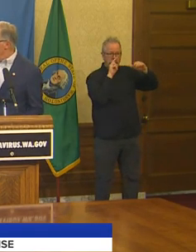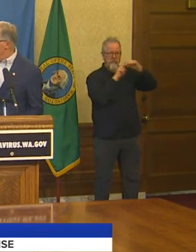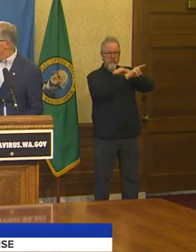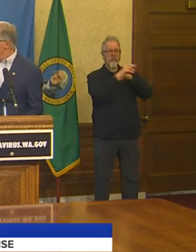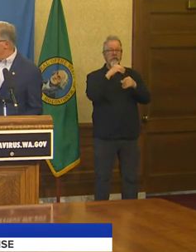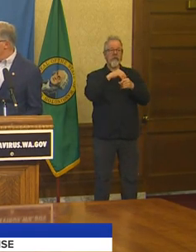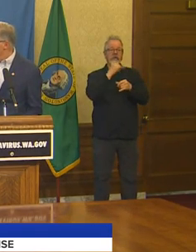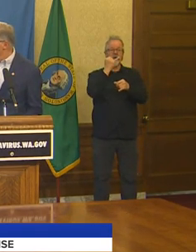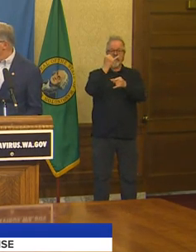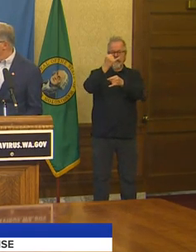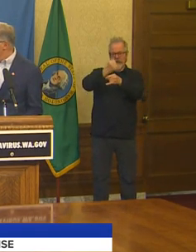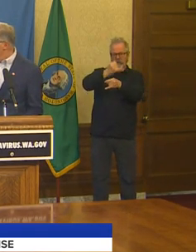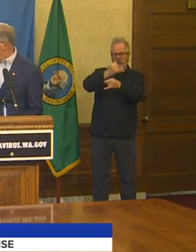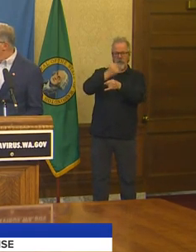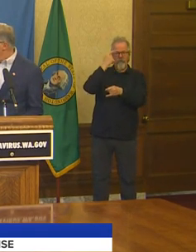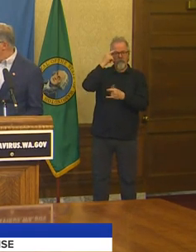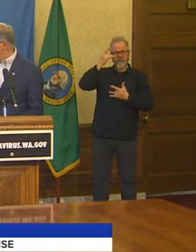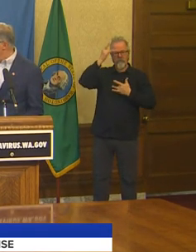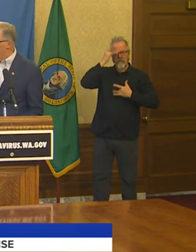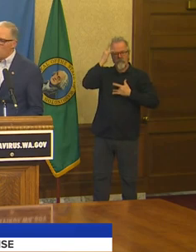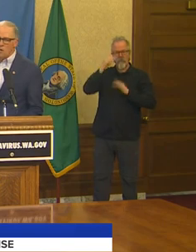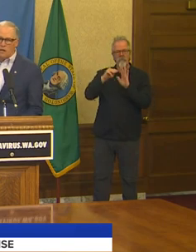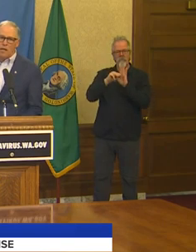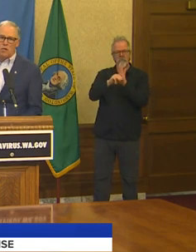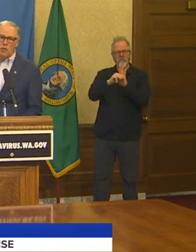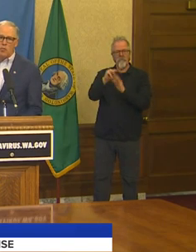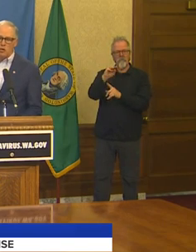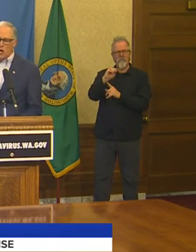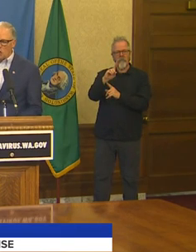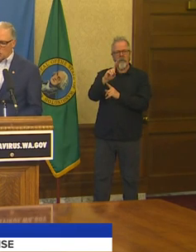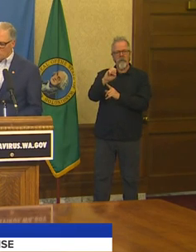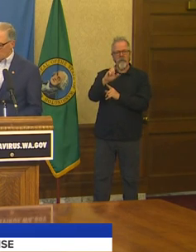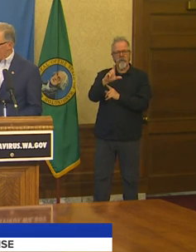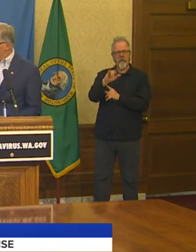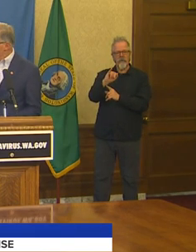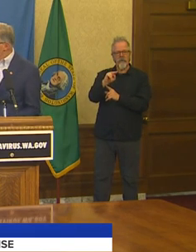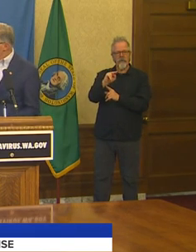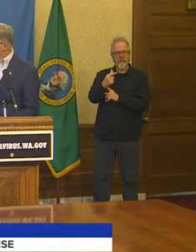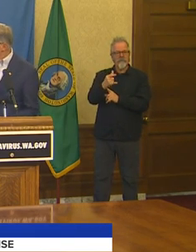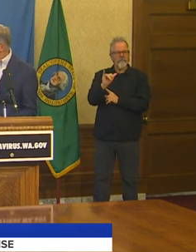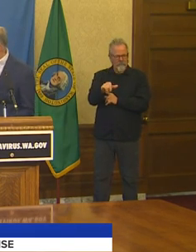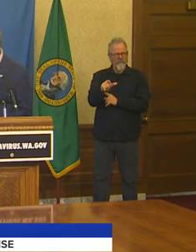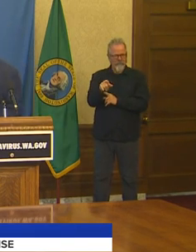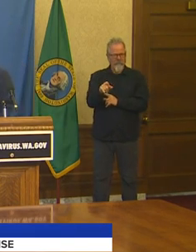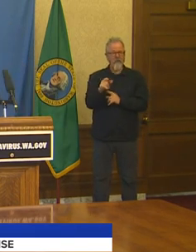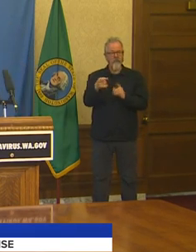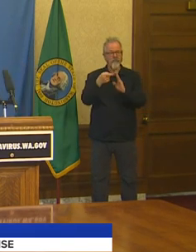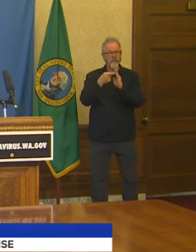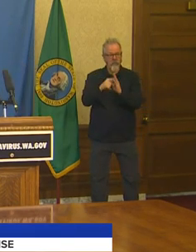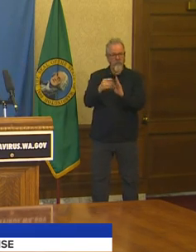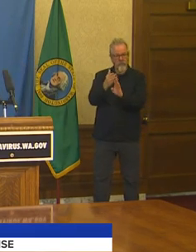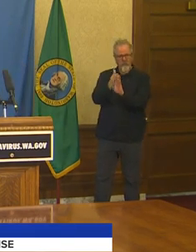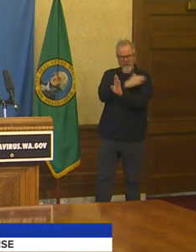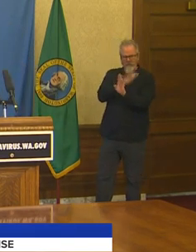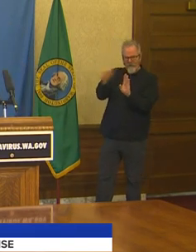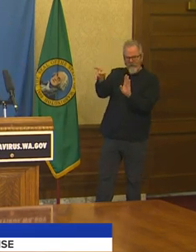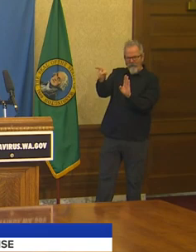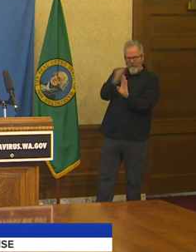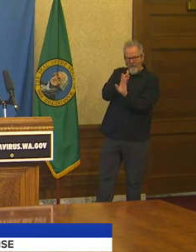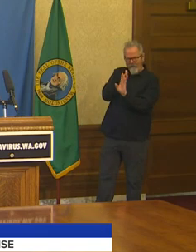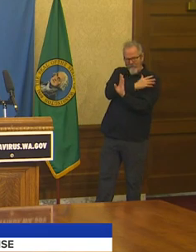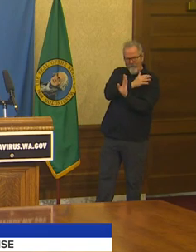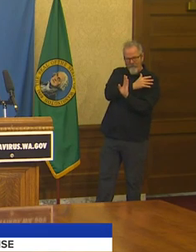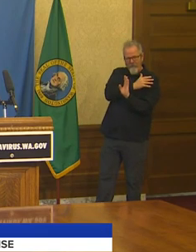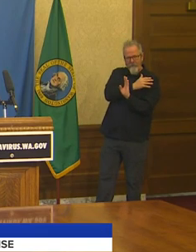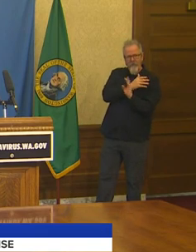it shows our past experience and then some projections. Basically, it starts